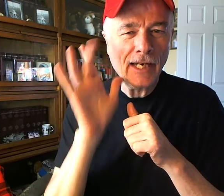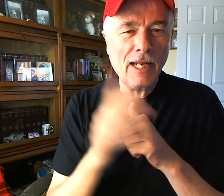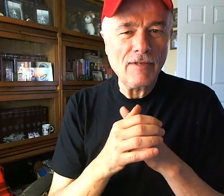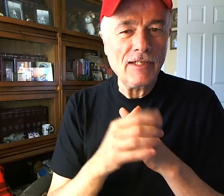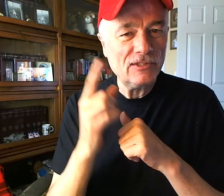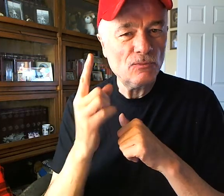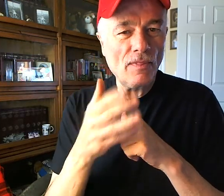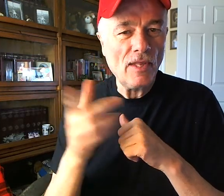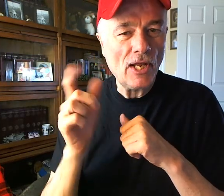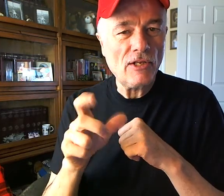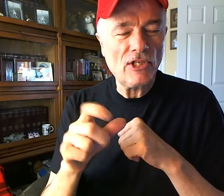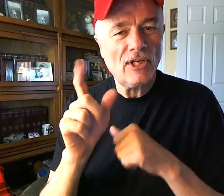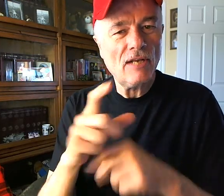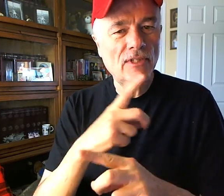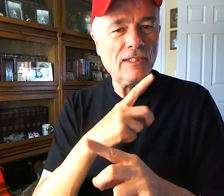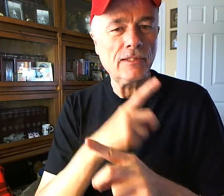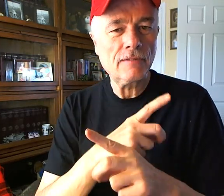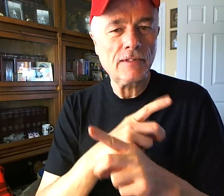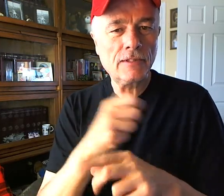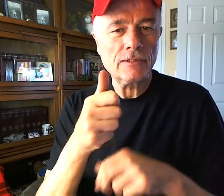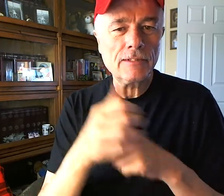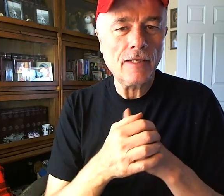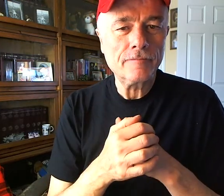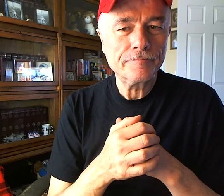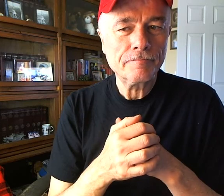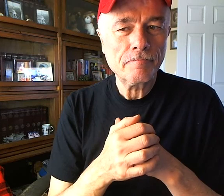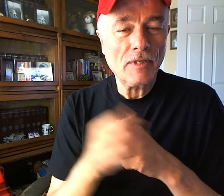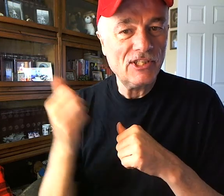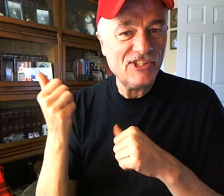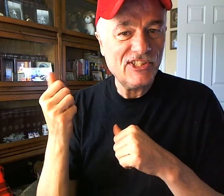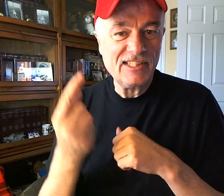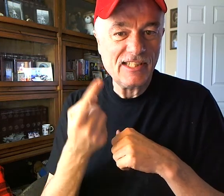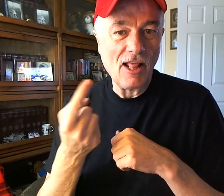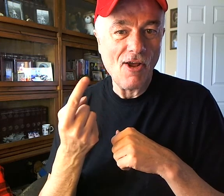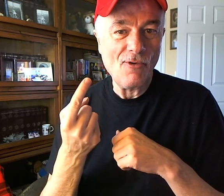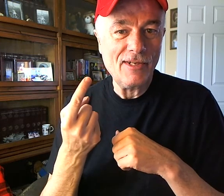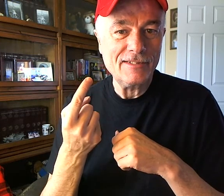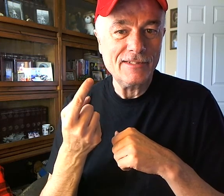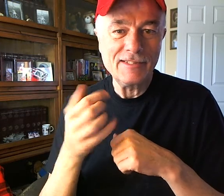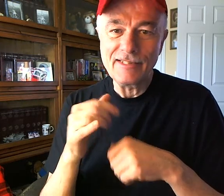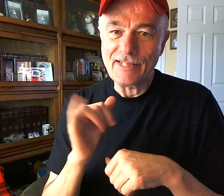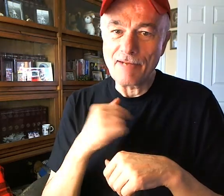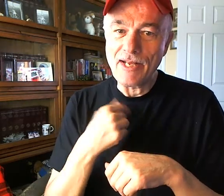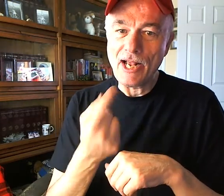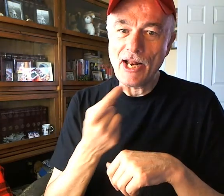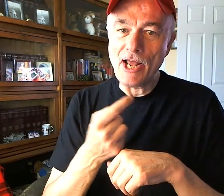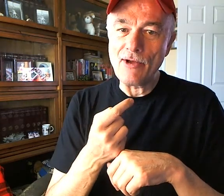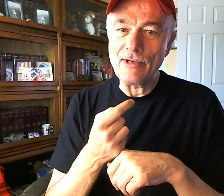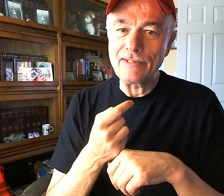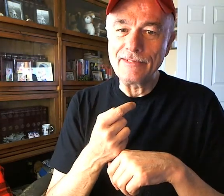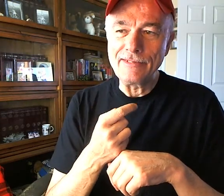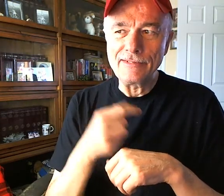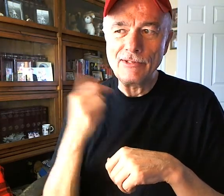distinctive style and was packed with magic memorabilia. Now this space is a cohesive, eclectic blend. It's